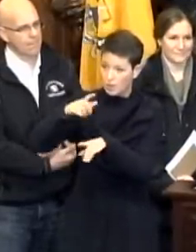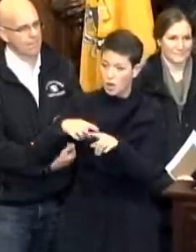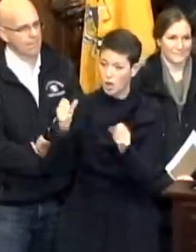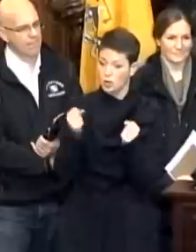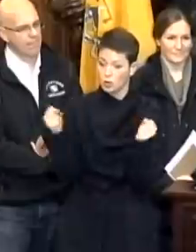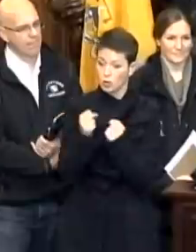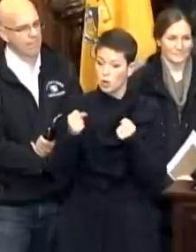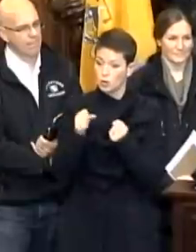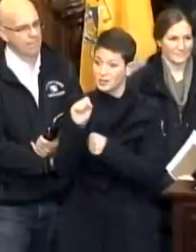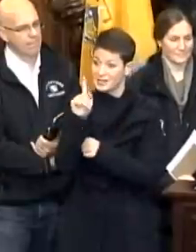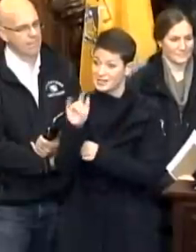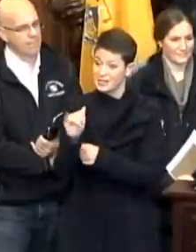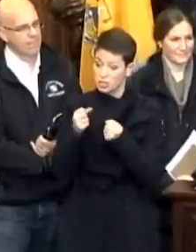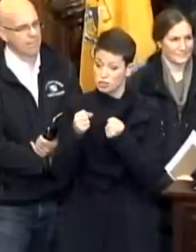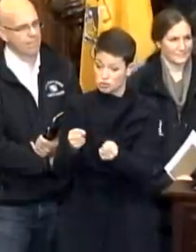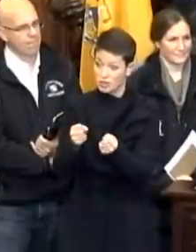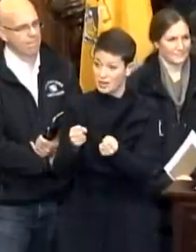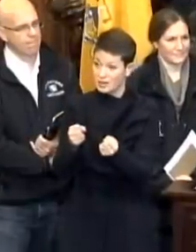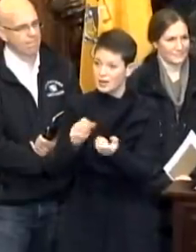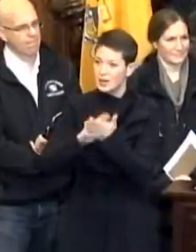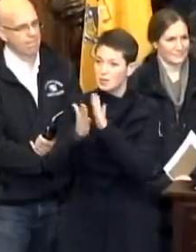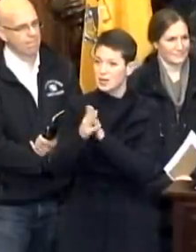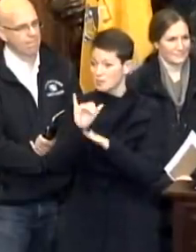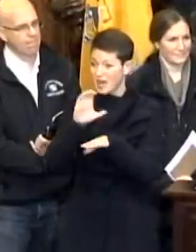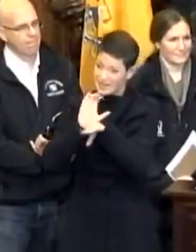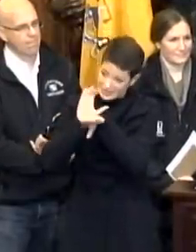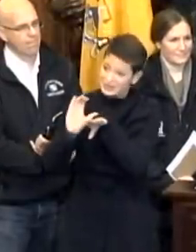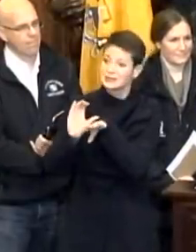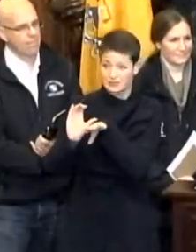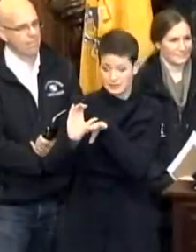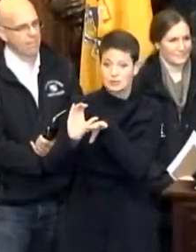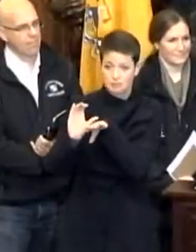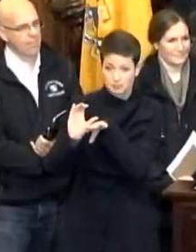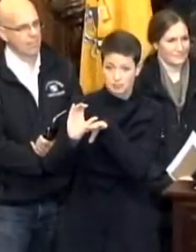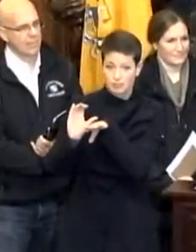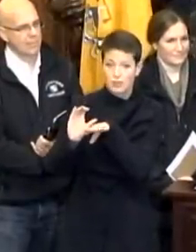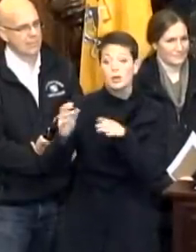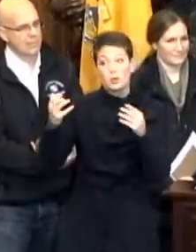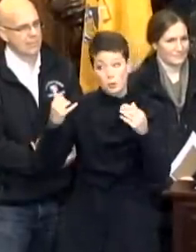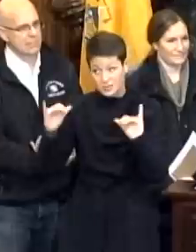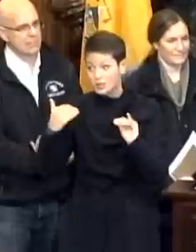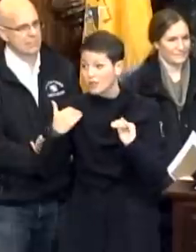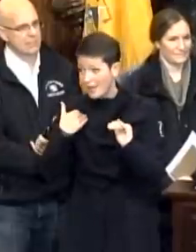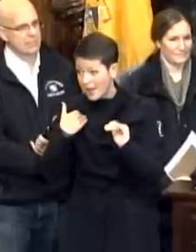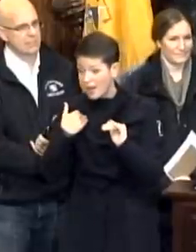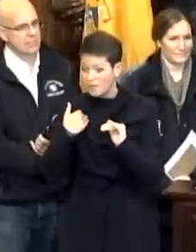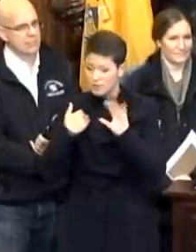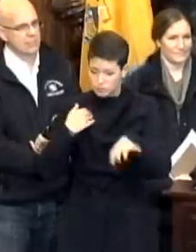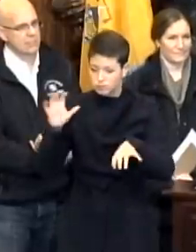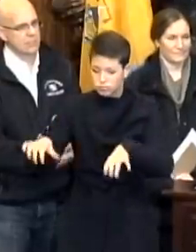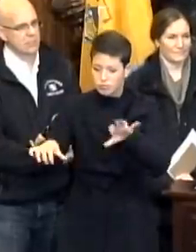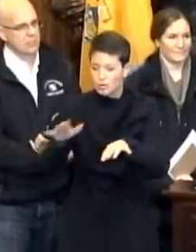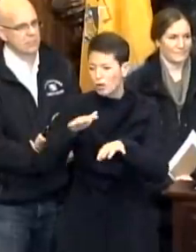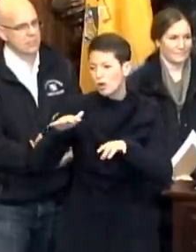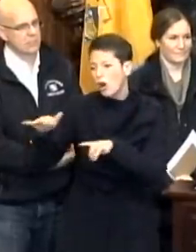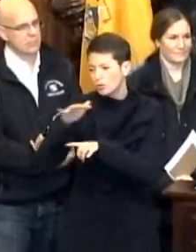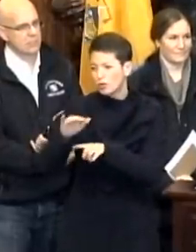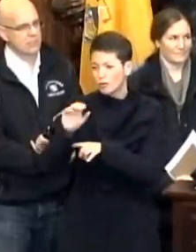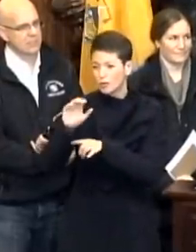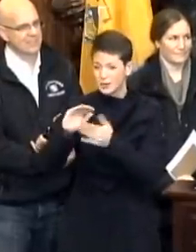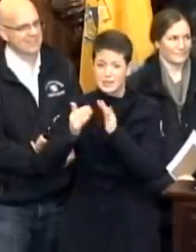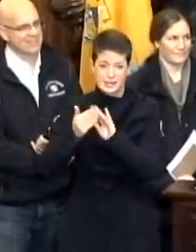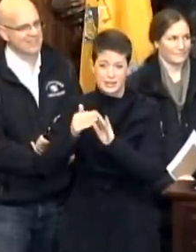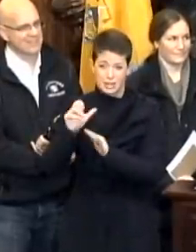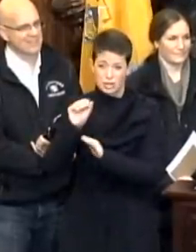city streets, it turns into an icing condition. We still have that in patches on some of the city streets. Just